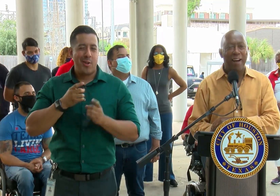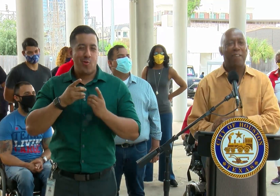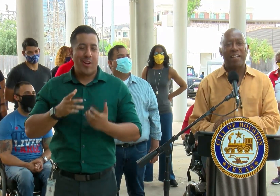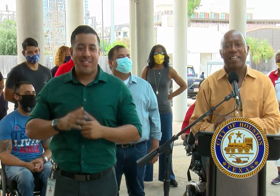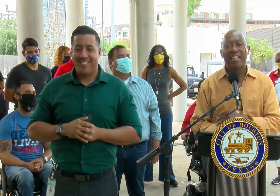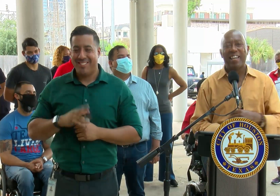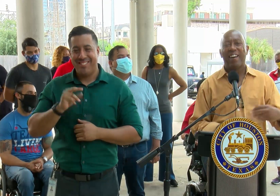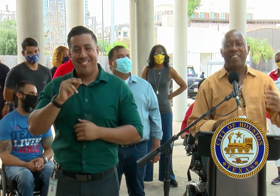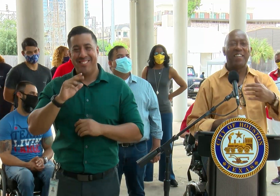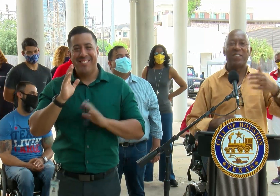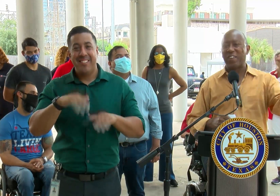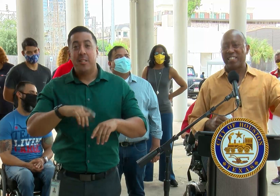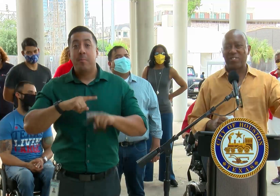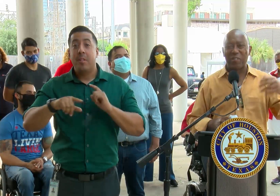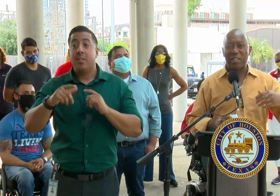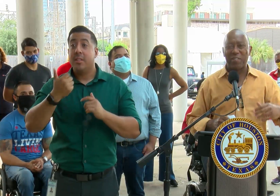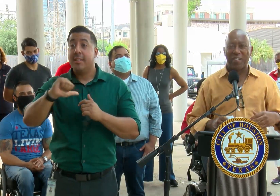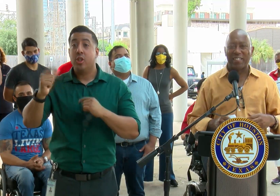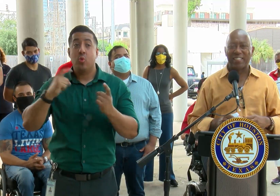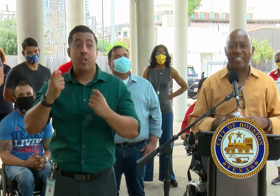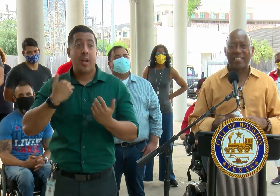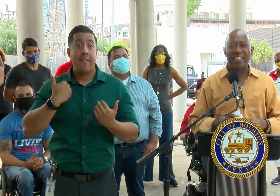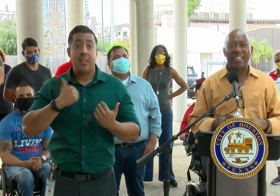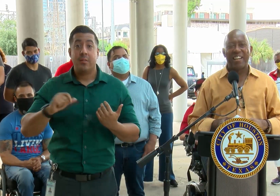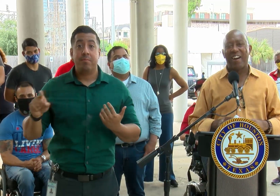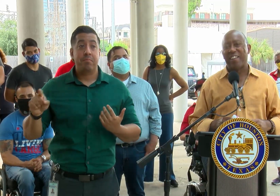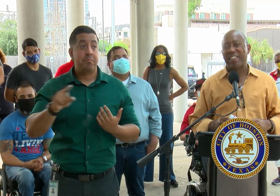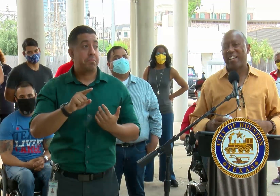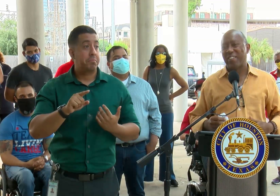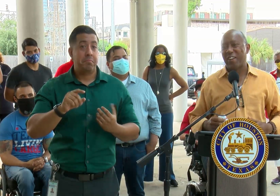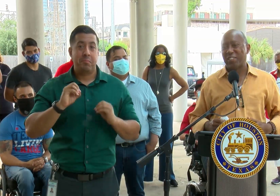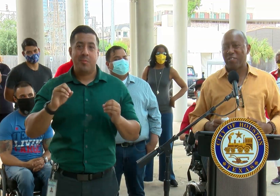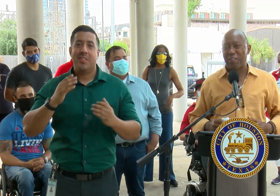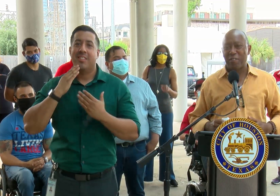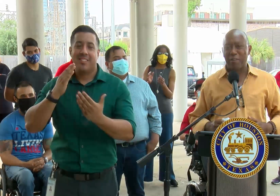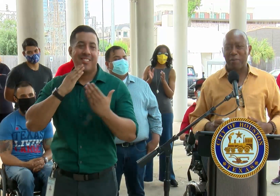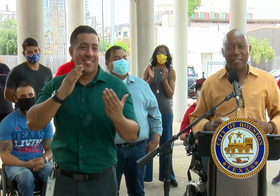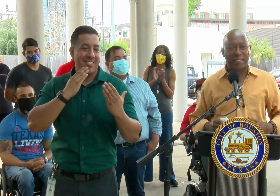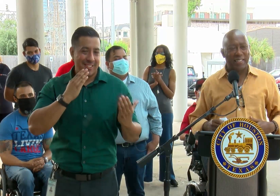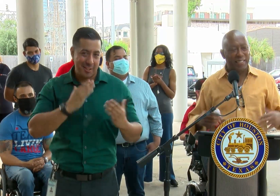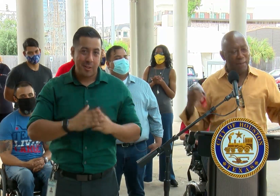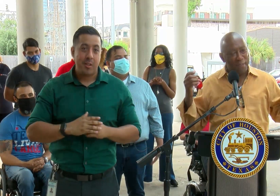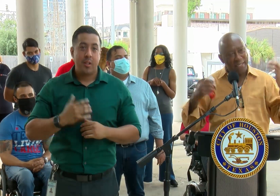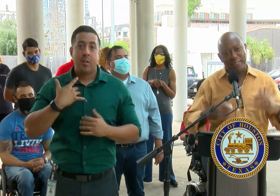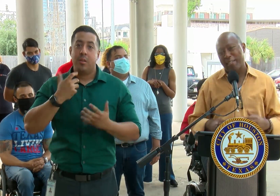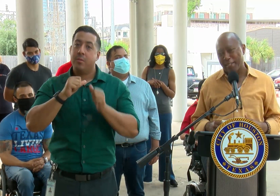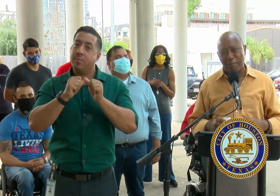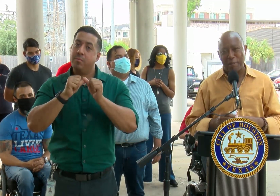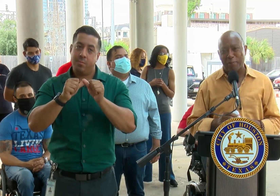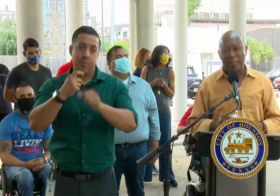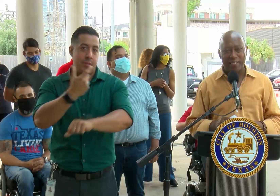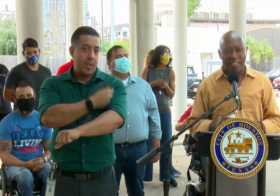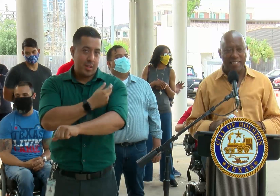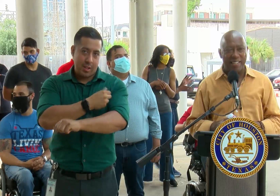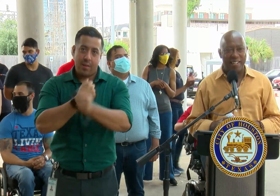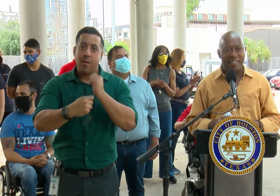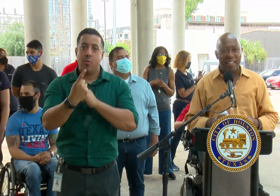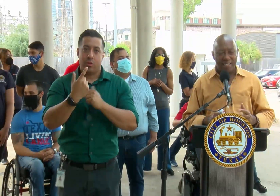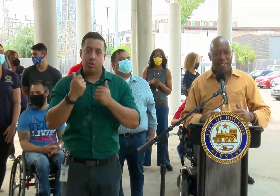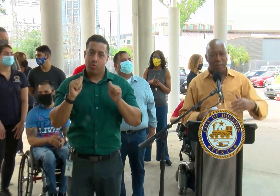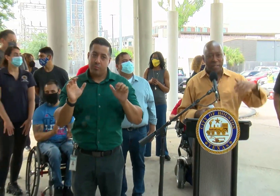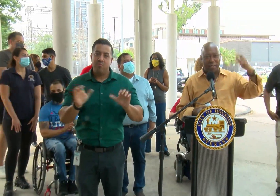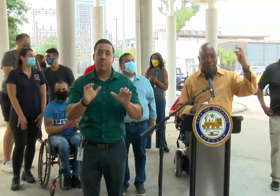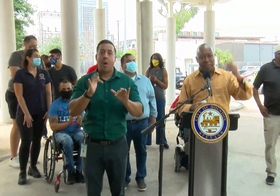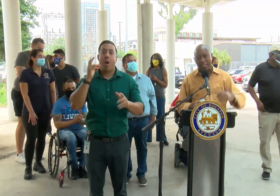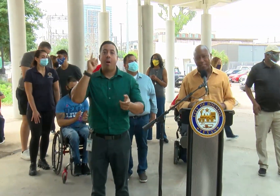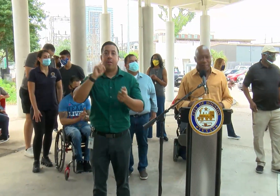So all right, are there any questions from anyone? All right, thank you all so very, very much. Let's keep vaccinating people and get it done